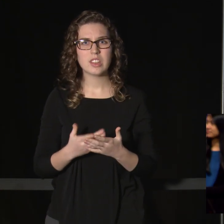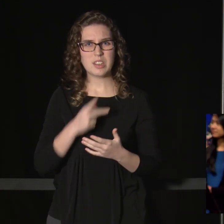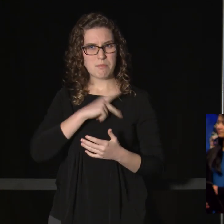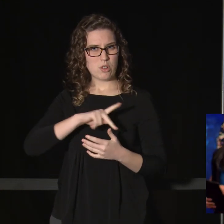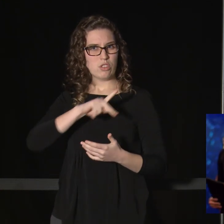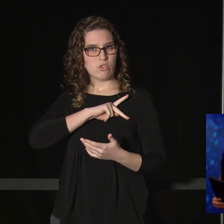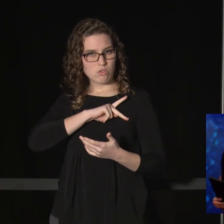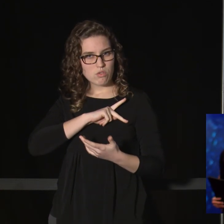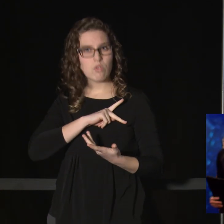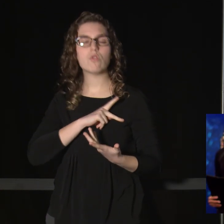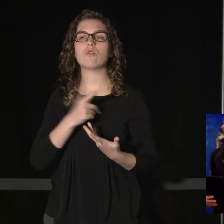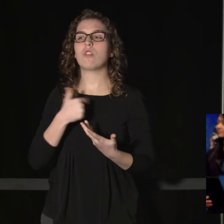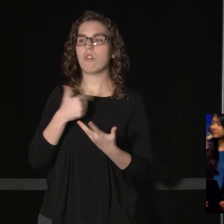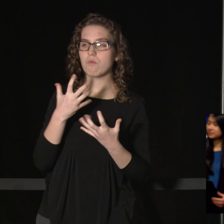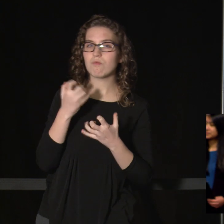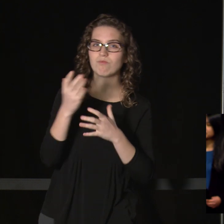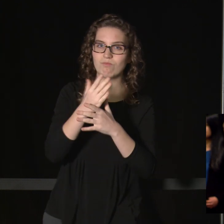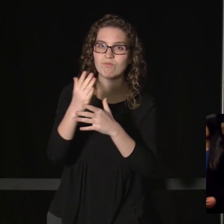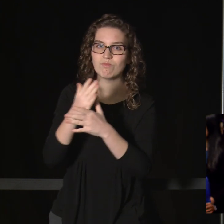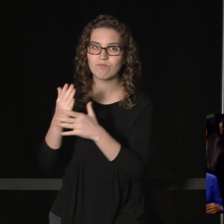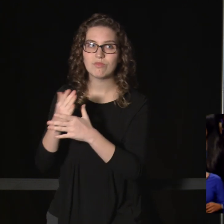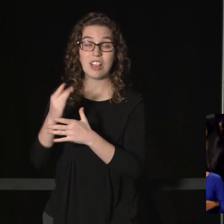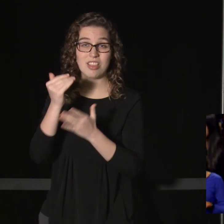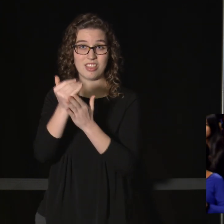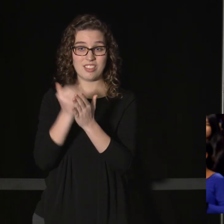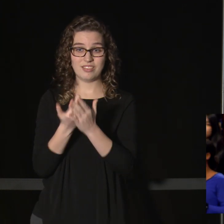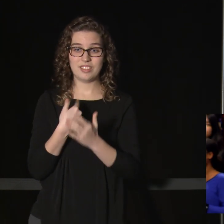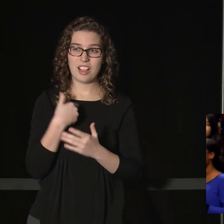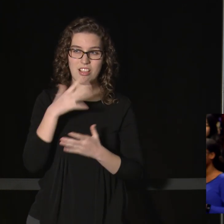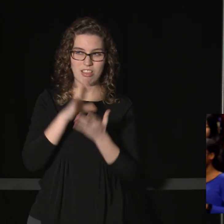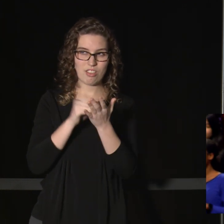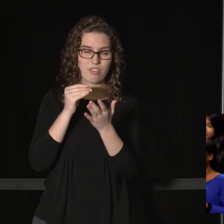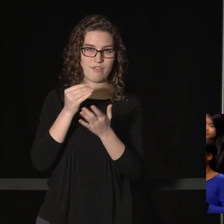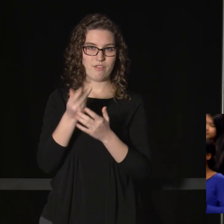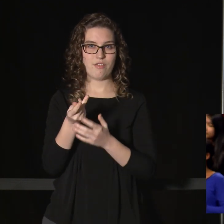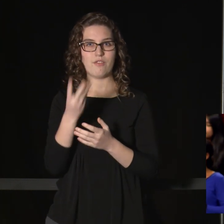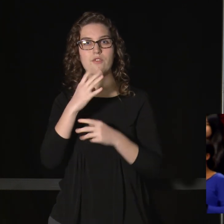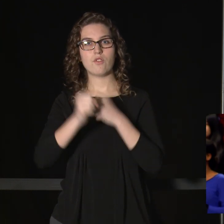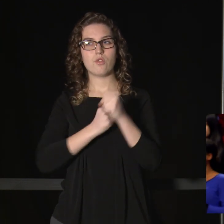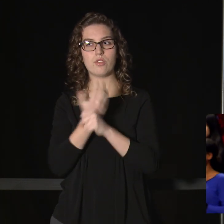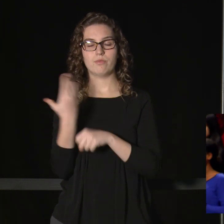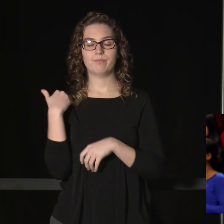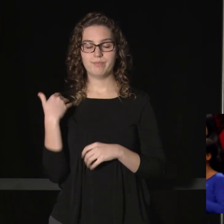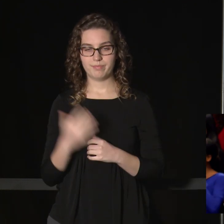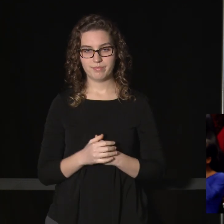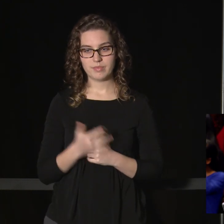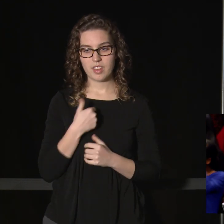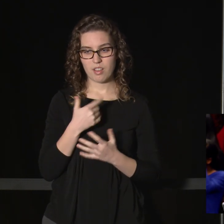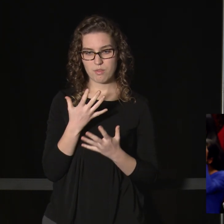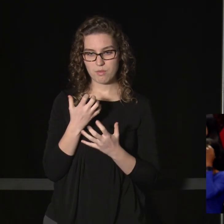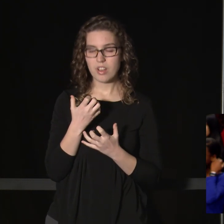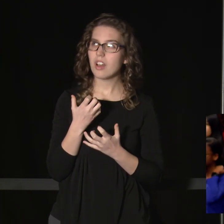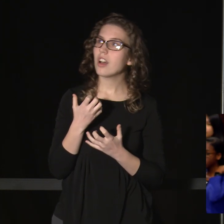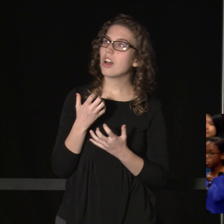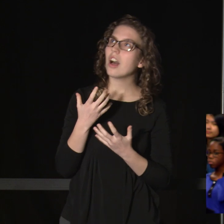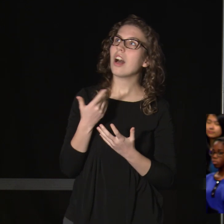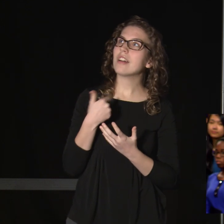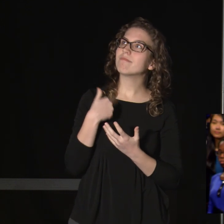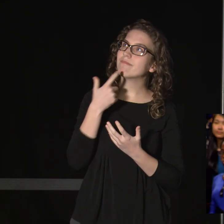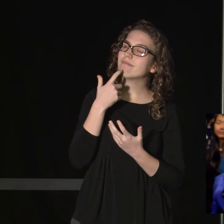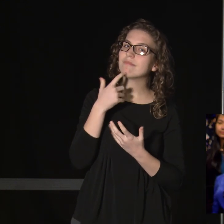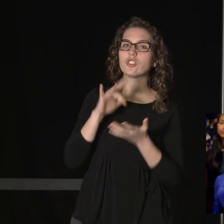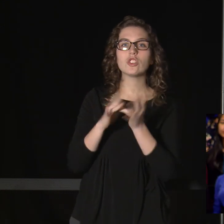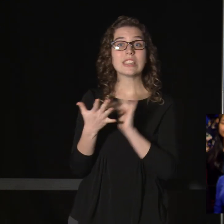to share with you is about a lesson that I learned a few years ago. So I like to say that Jesus has my heart, but I know